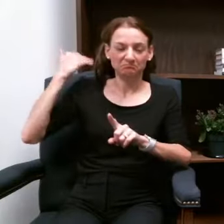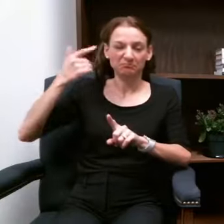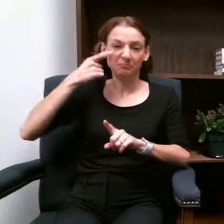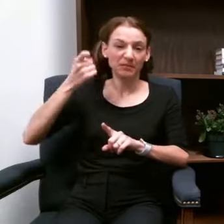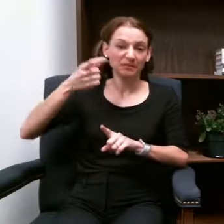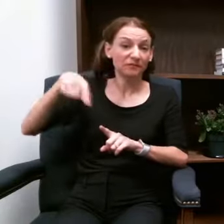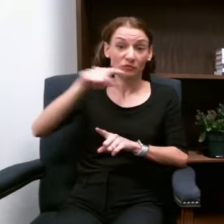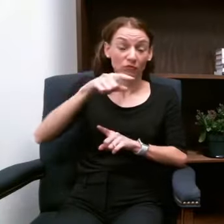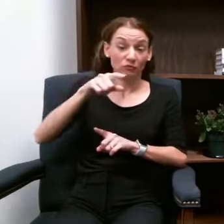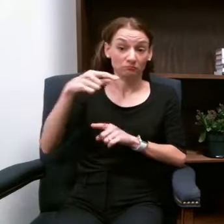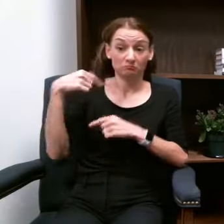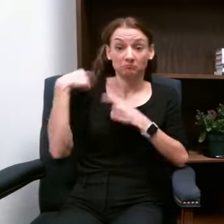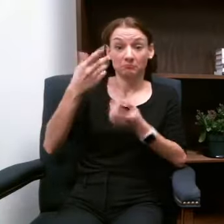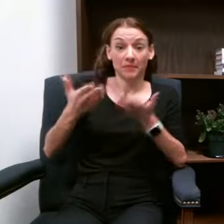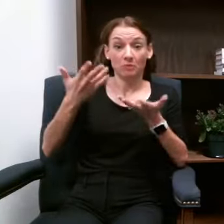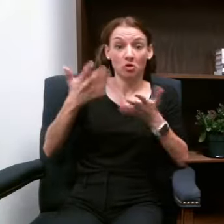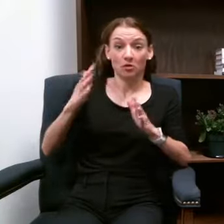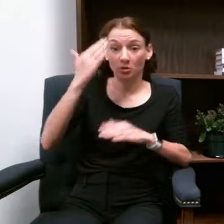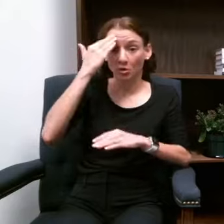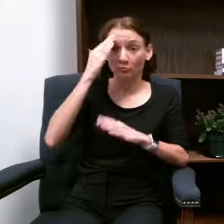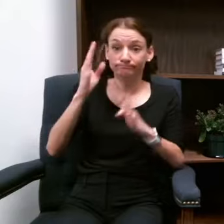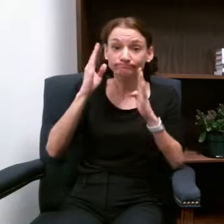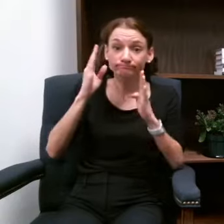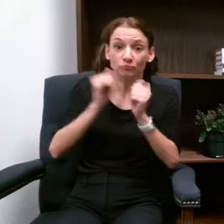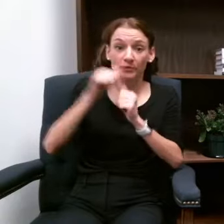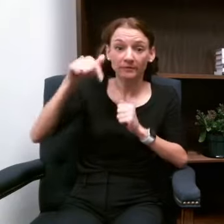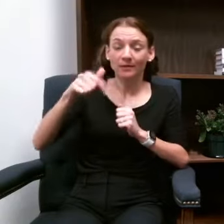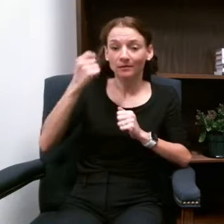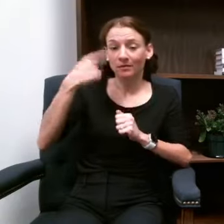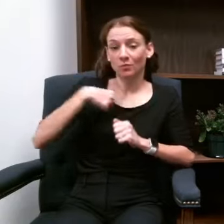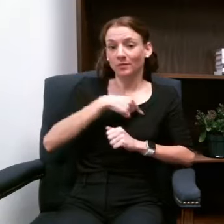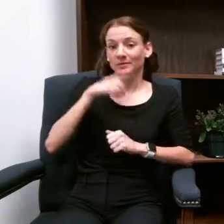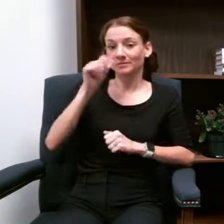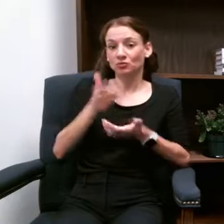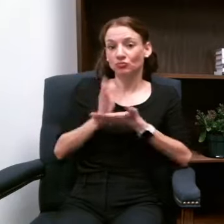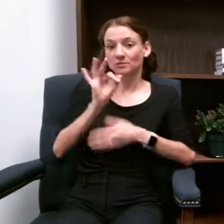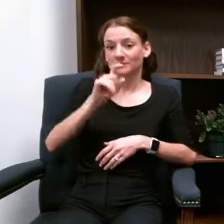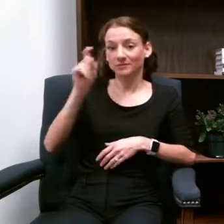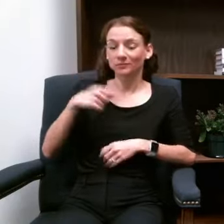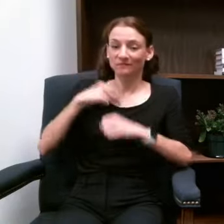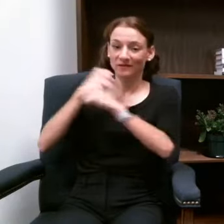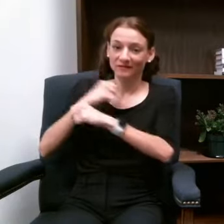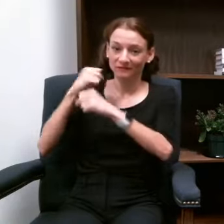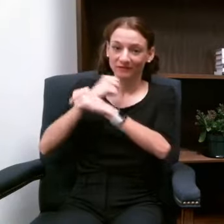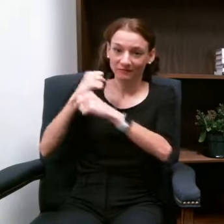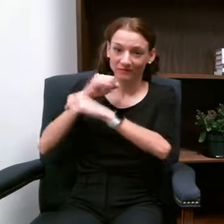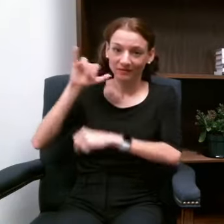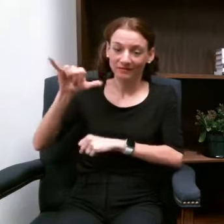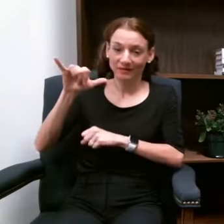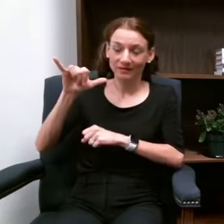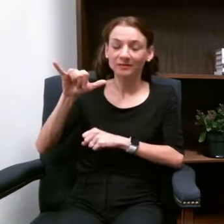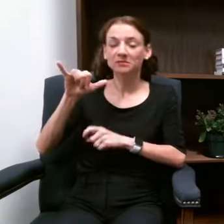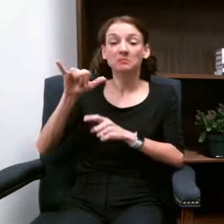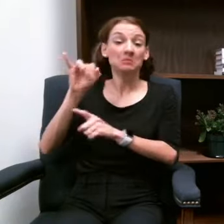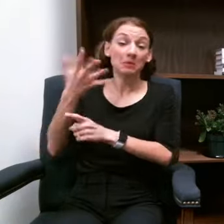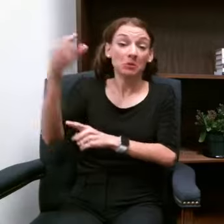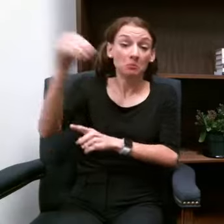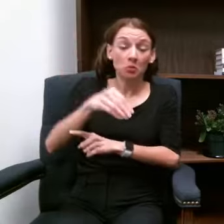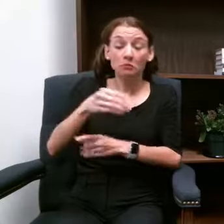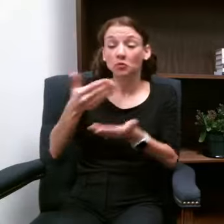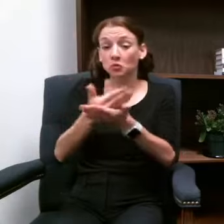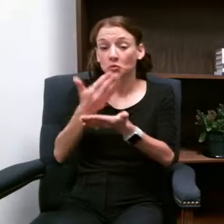you at all have been following us, you know that we've worked very hard on that issue. But if you're new to Texas or want a refresher, I want to